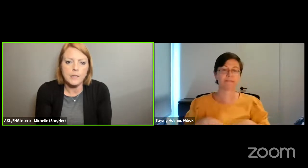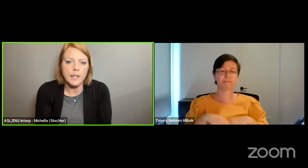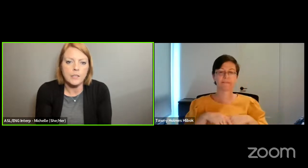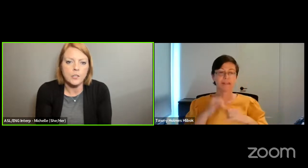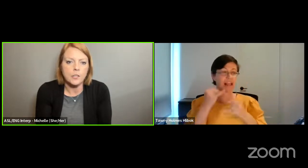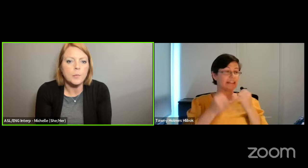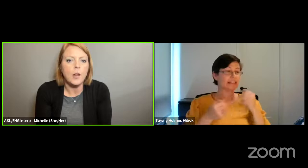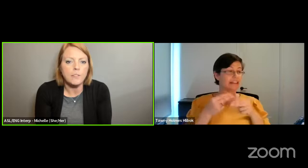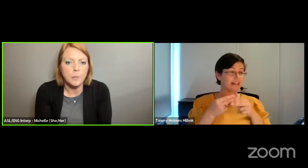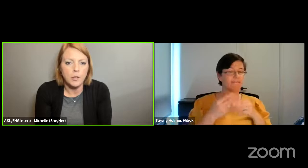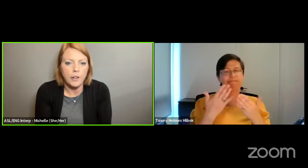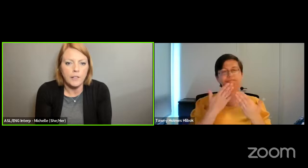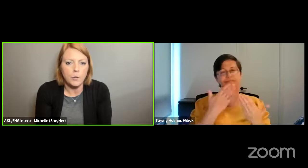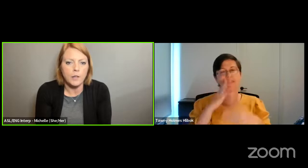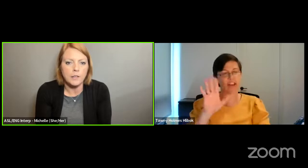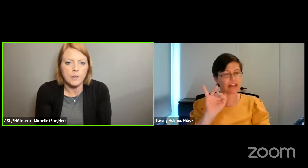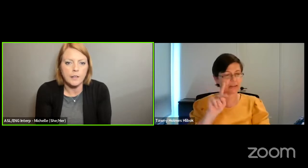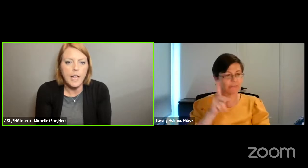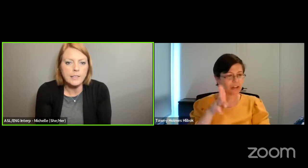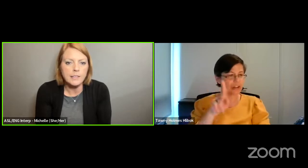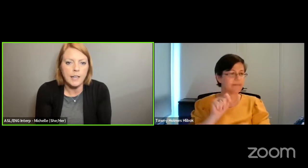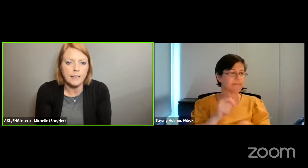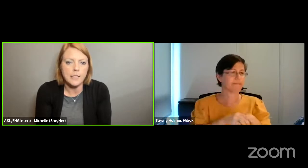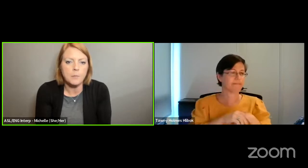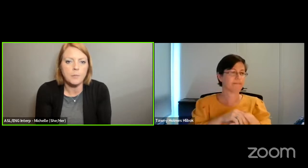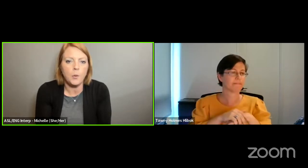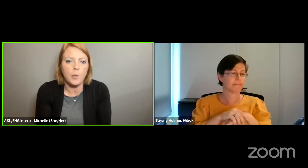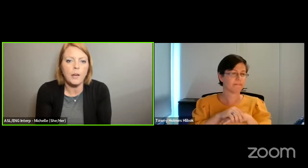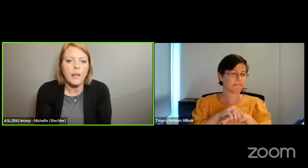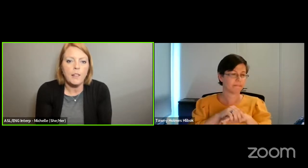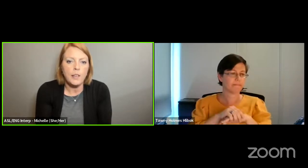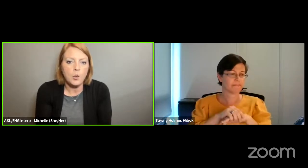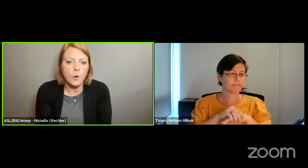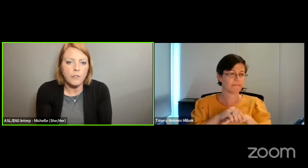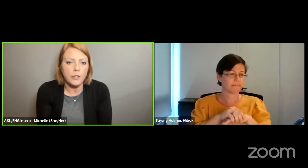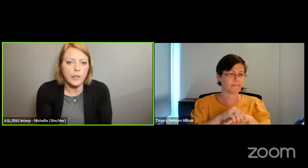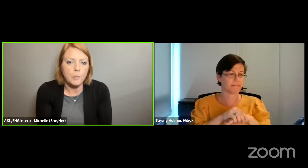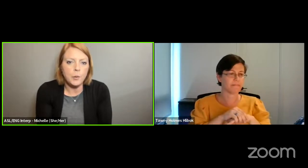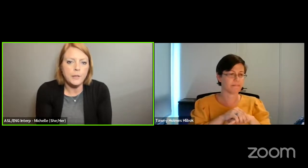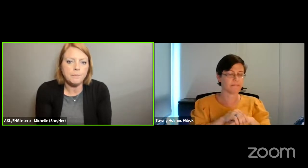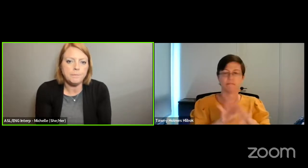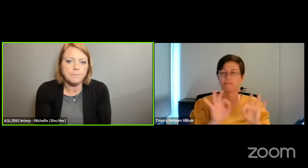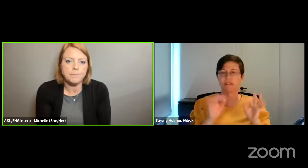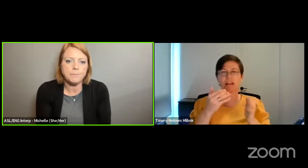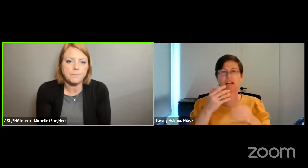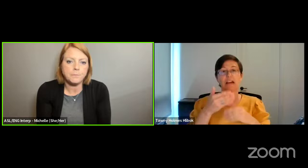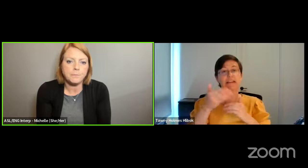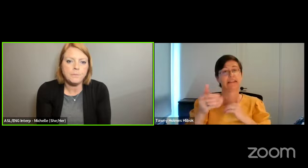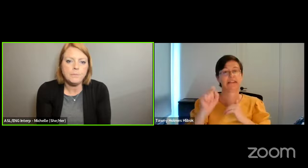And oh, my slides are a little bit off numbered here. I think we're on the last slide at this point. Thank you all for your input.